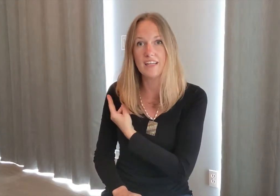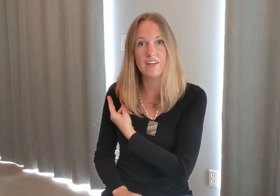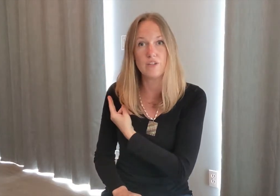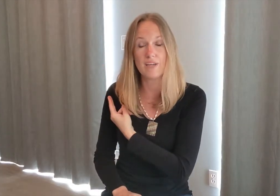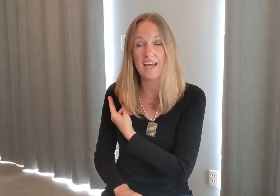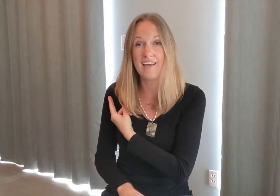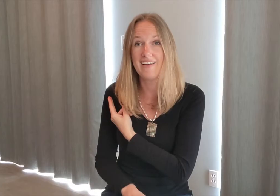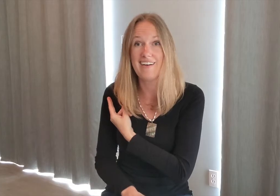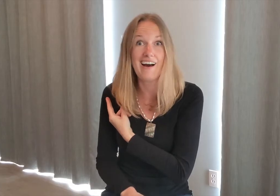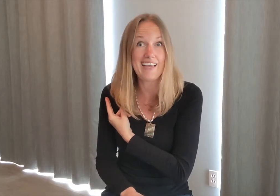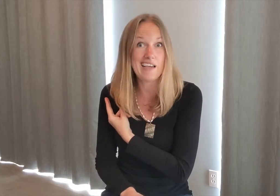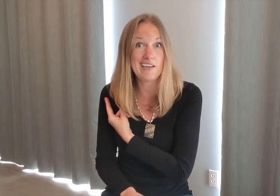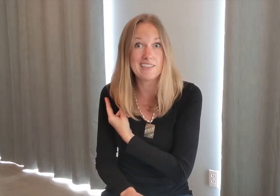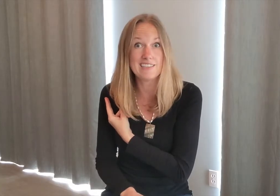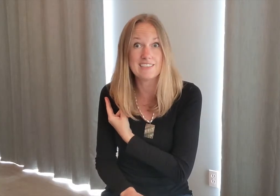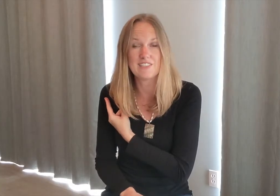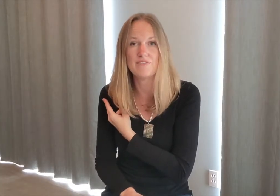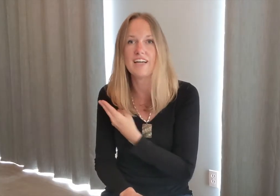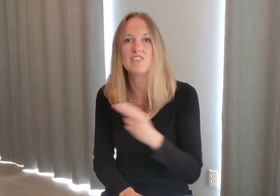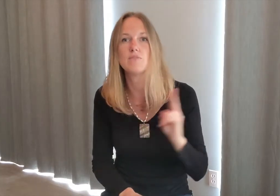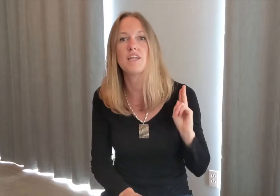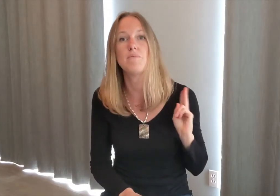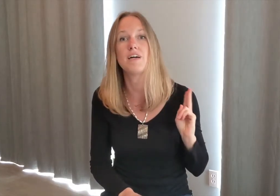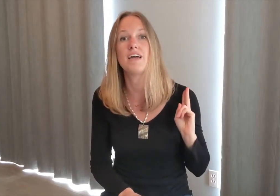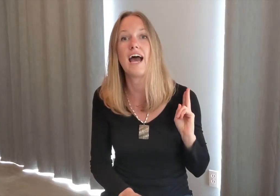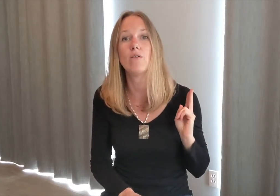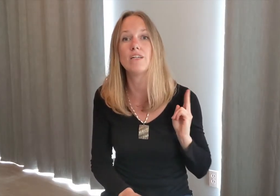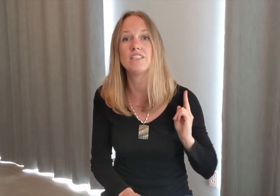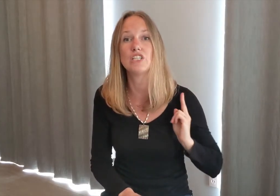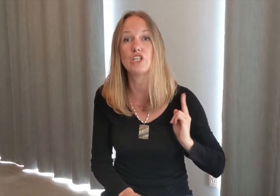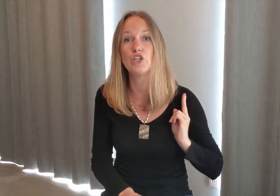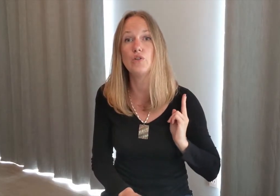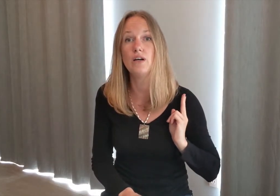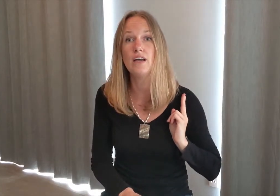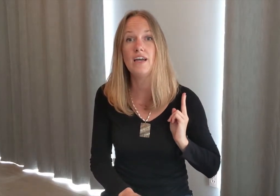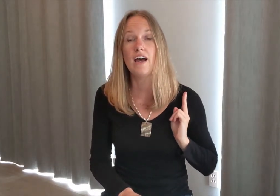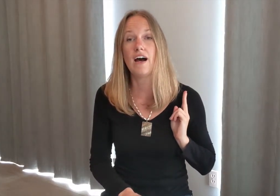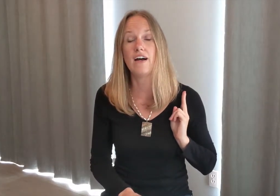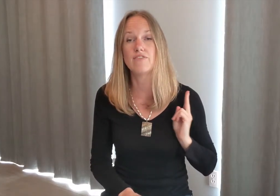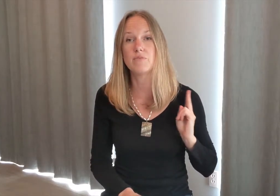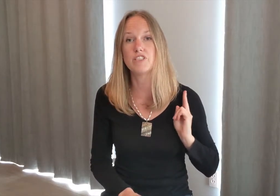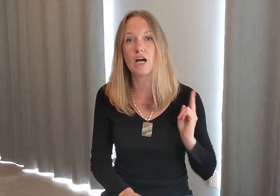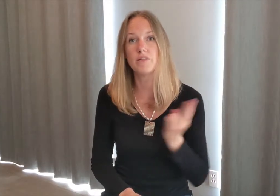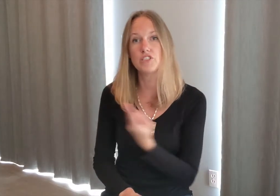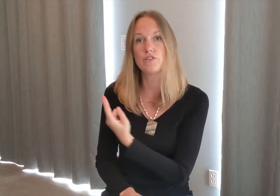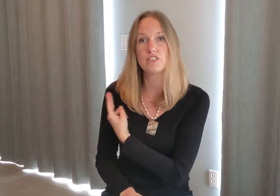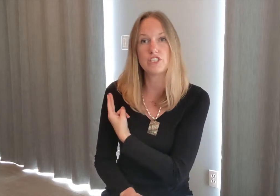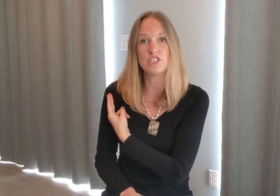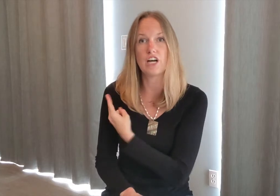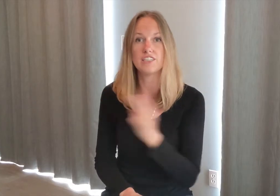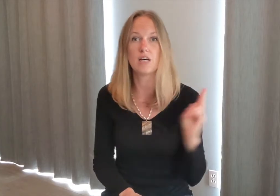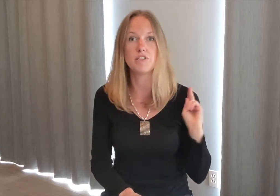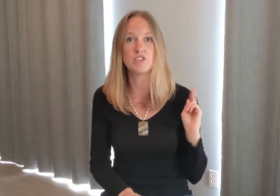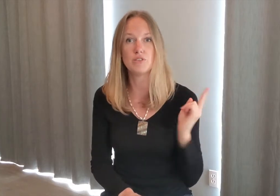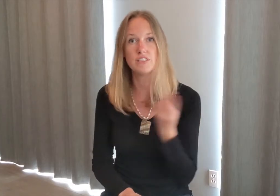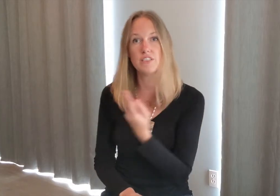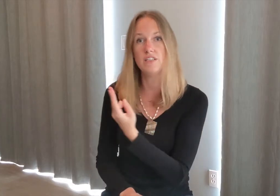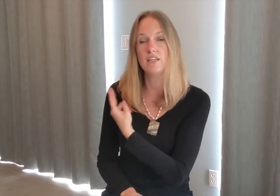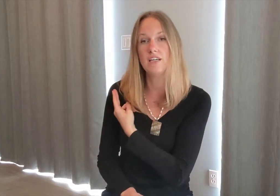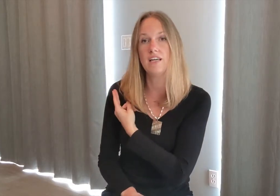you can. I can't, it's too fast for me, but our is a U from your dominant shoulder to your non-dominant shoulder.